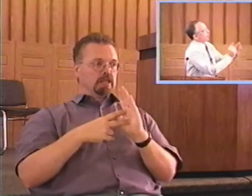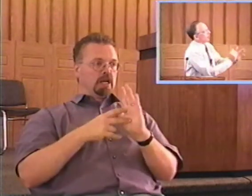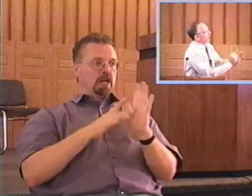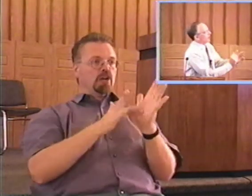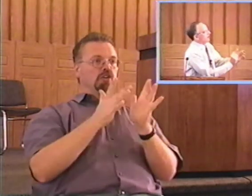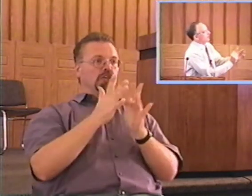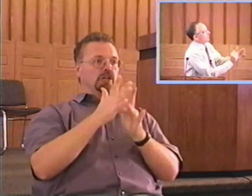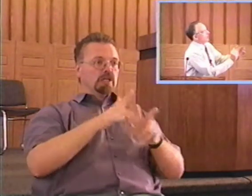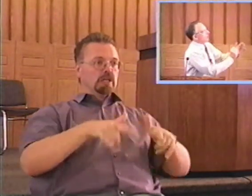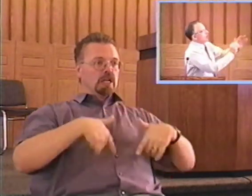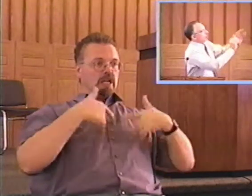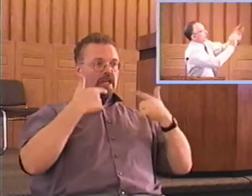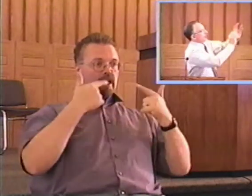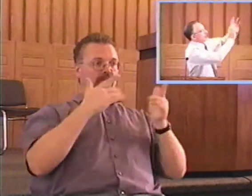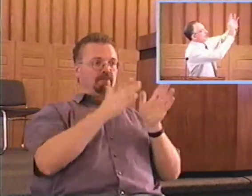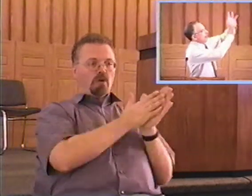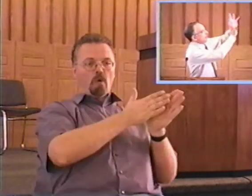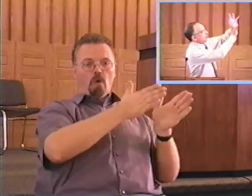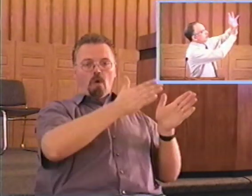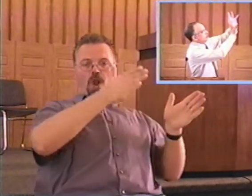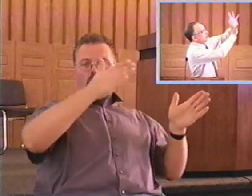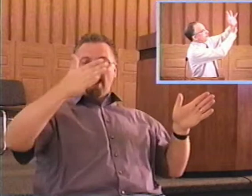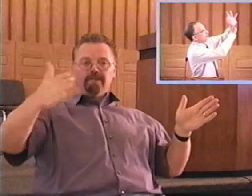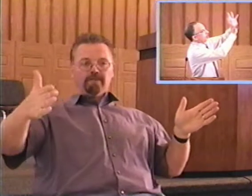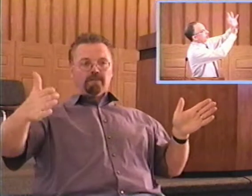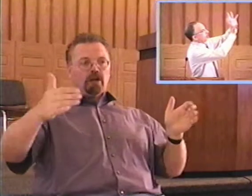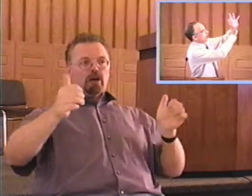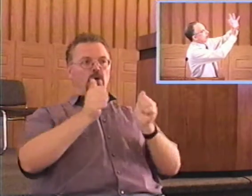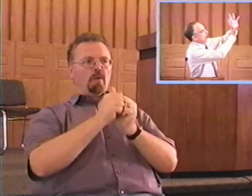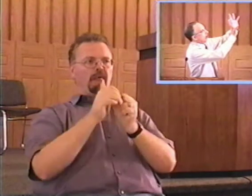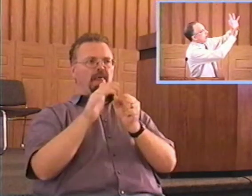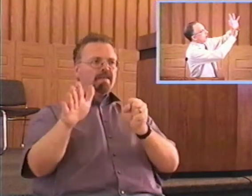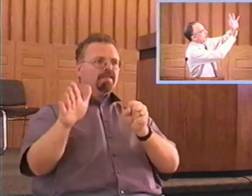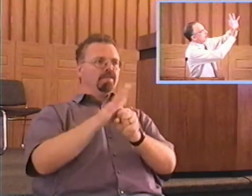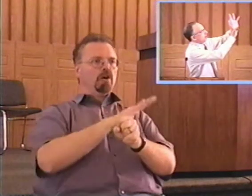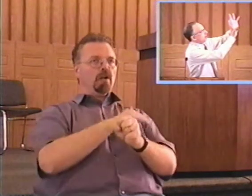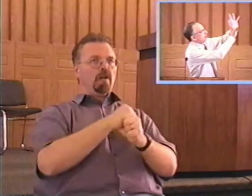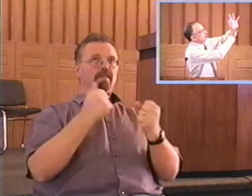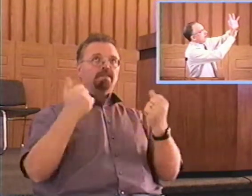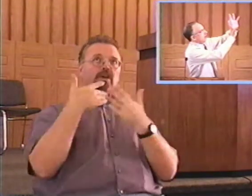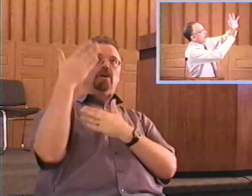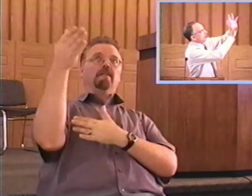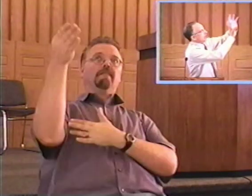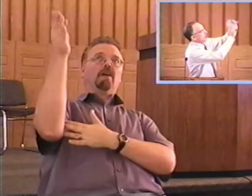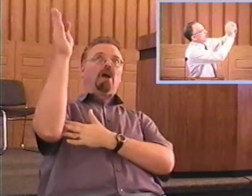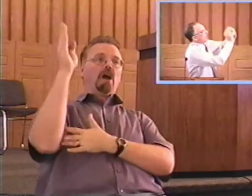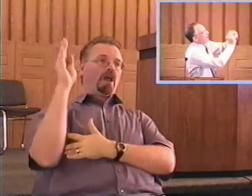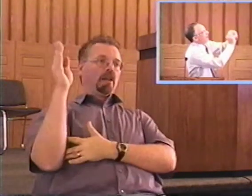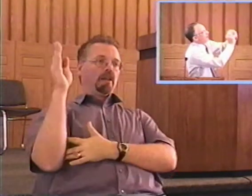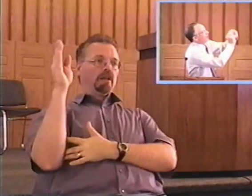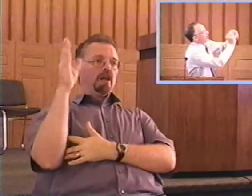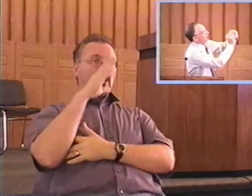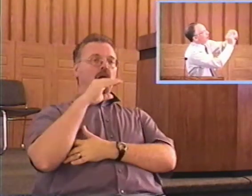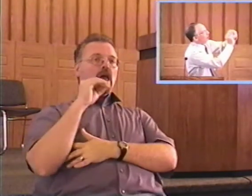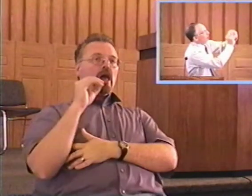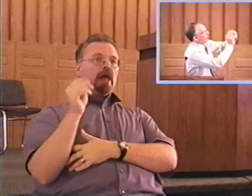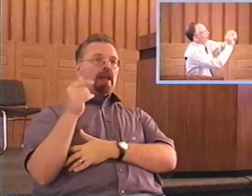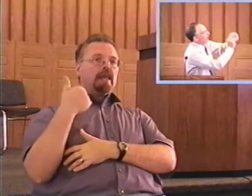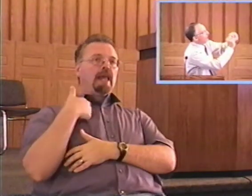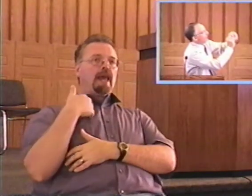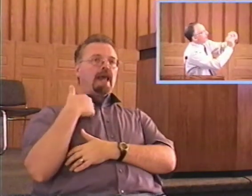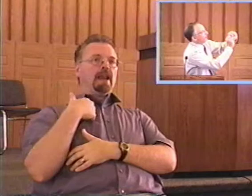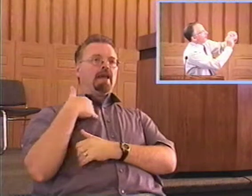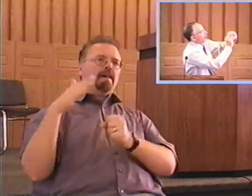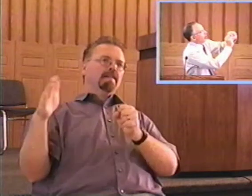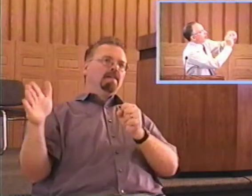his whole life with an absolute fear of God, and he lived his